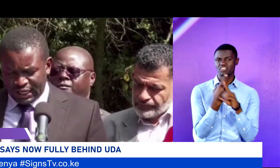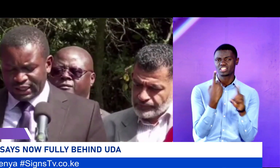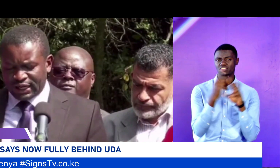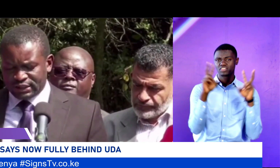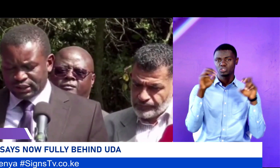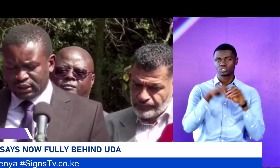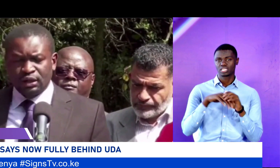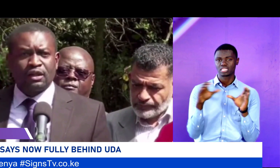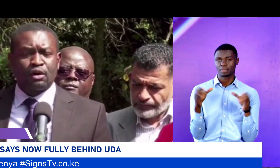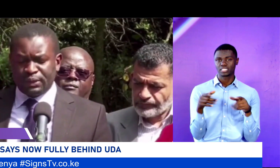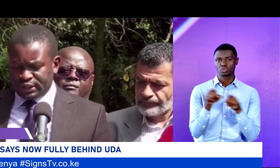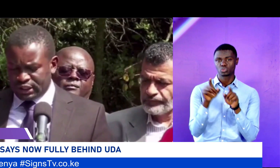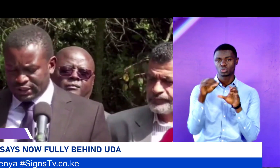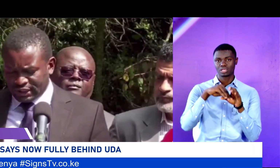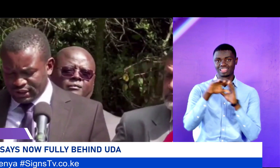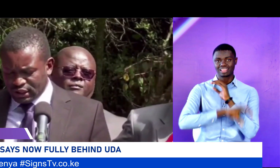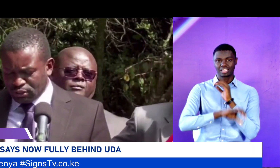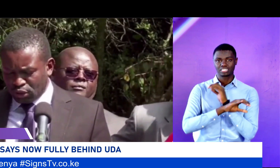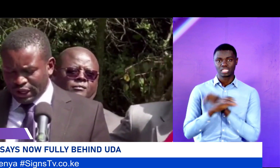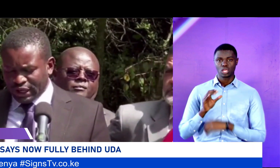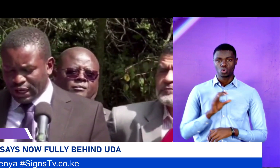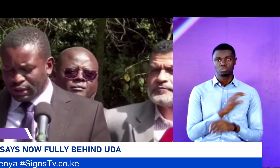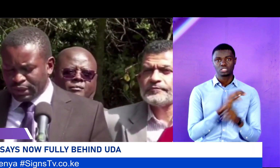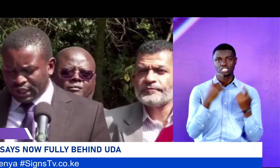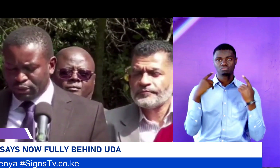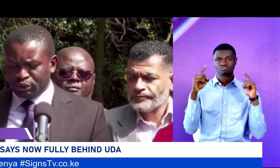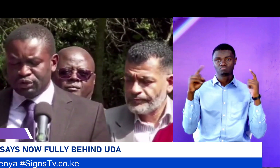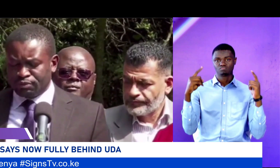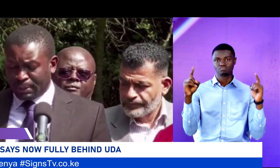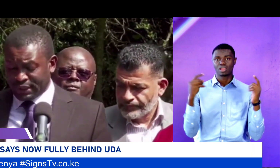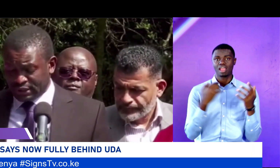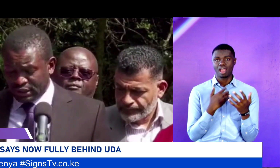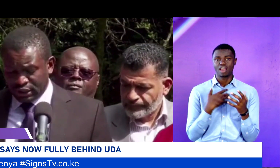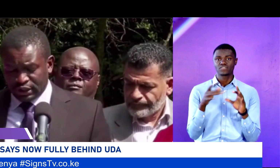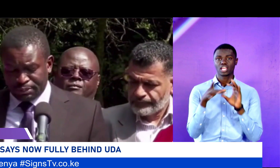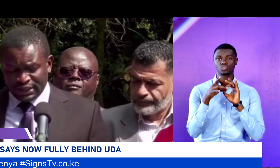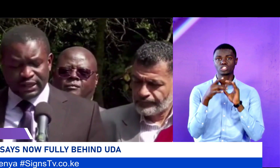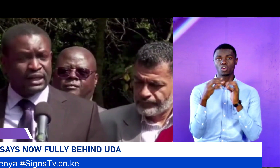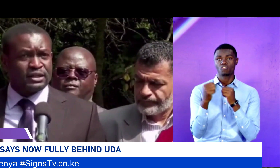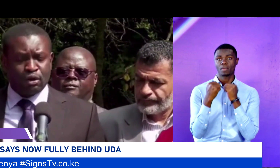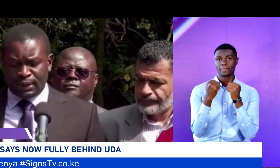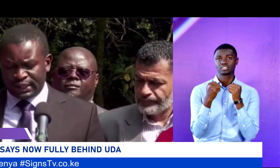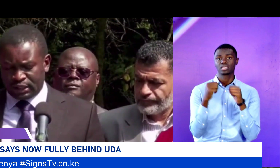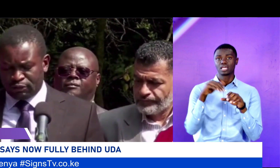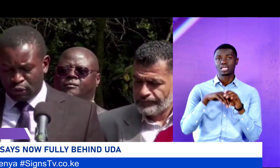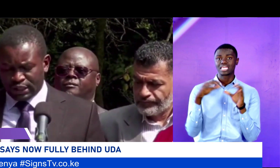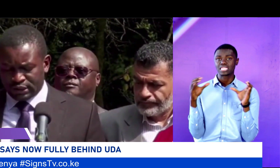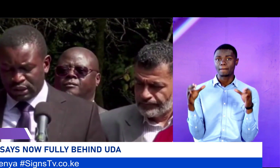and the country, the committee has succeeded in brokering an unbreakable unity of purpose in the party and a single-minded focus